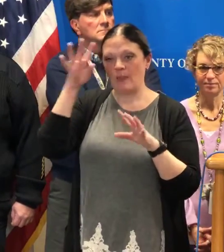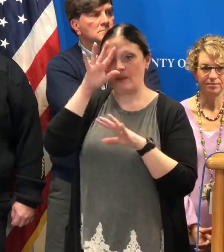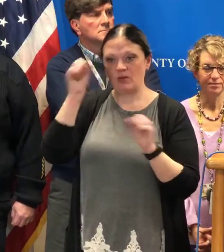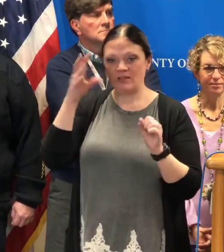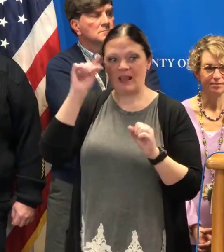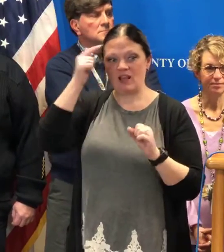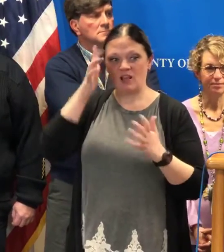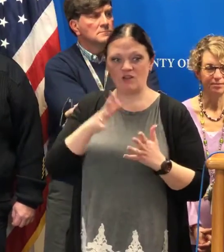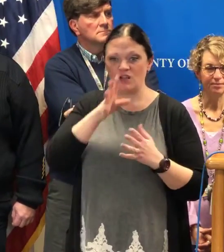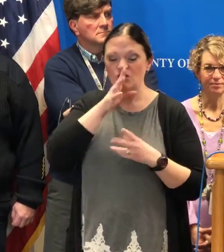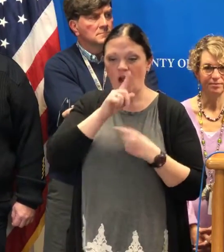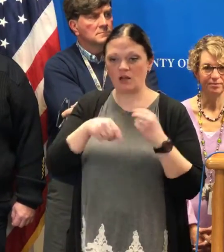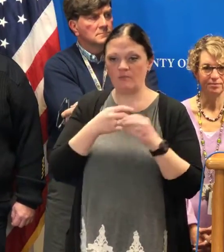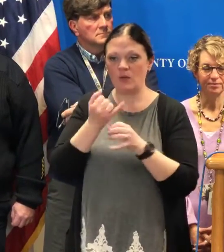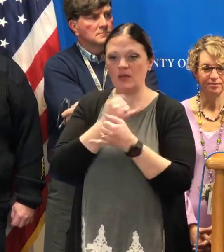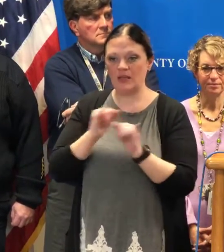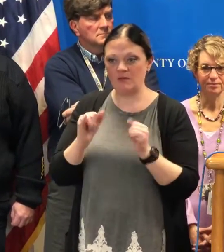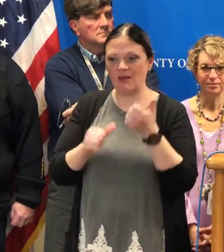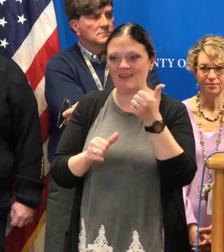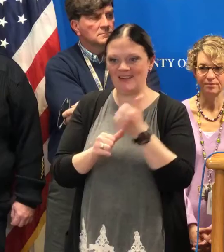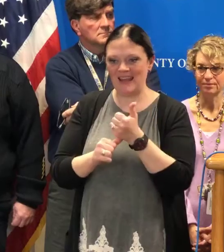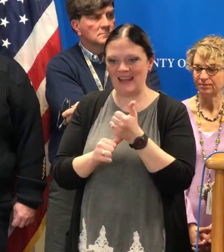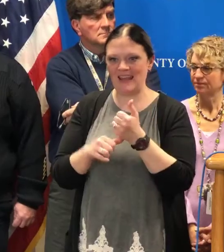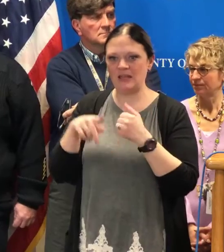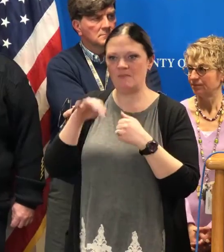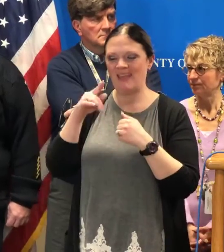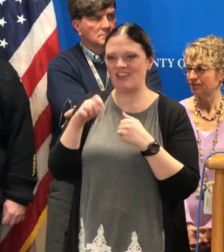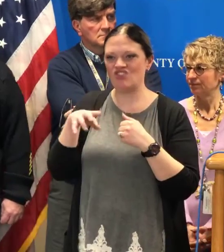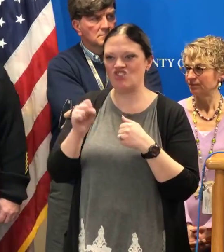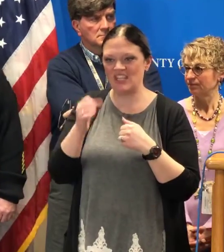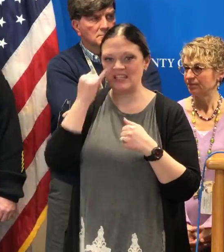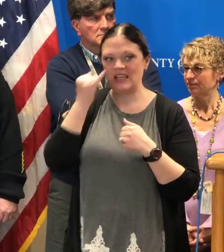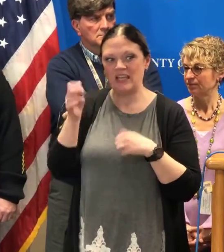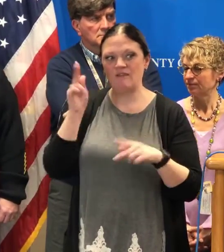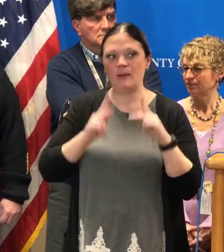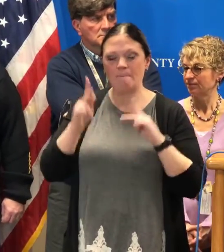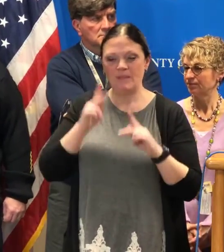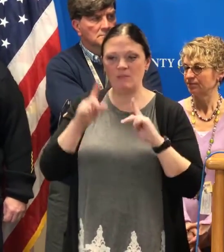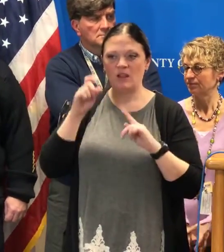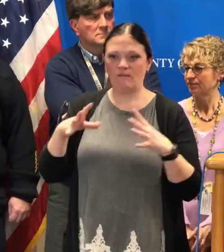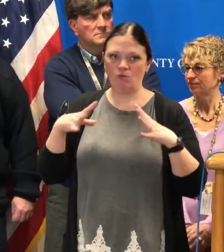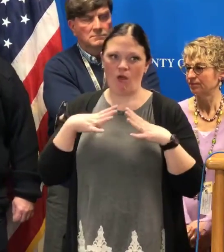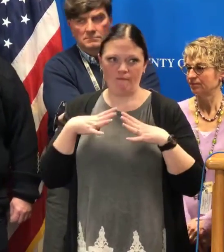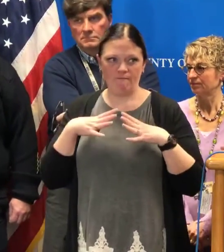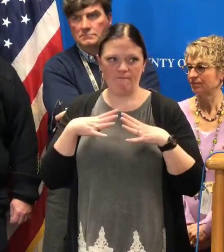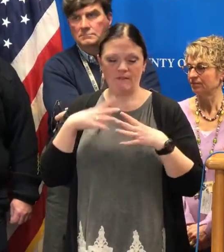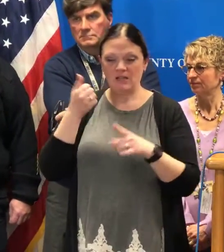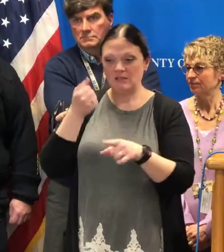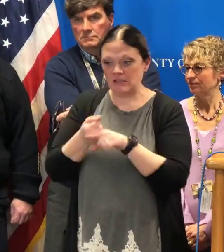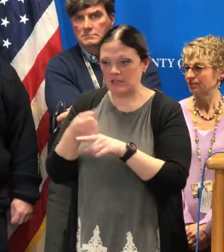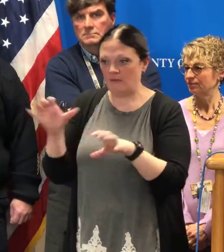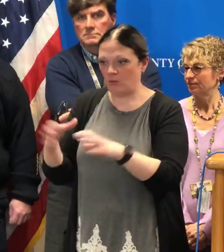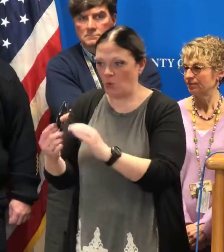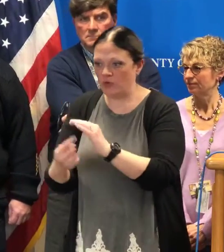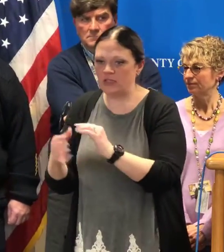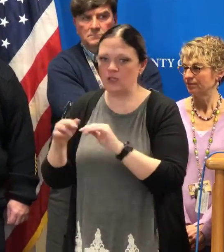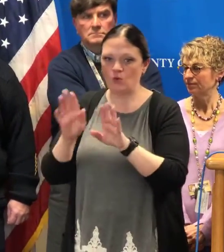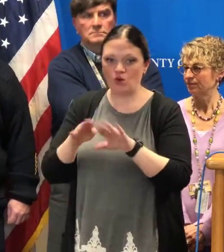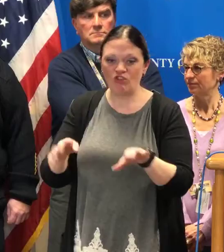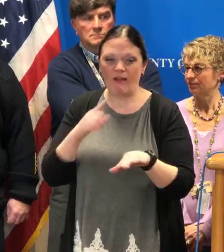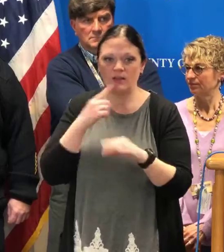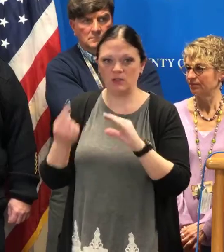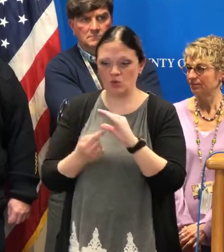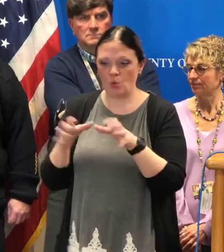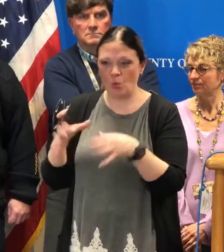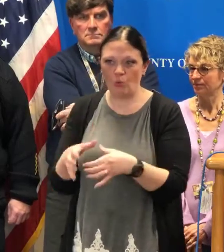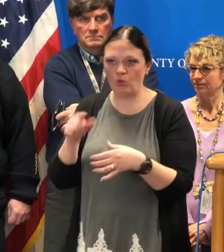governor have talked about independent aid packages to help individuals if they have to take off because of self-quarantine or they have their child is